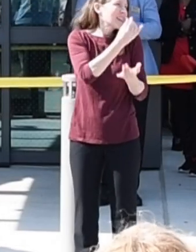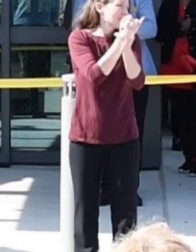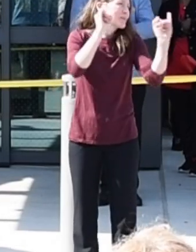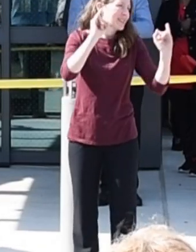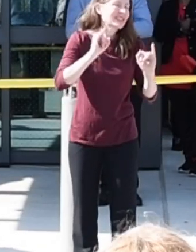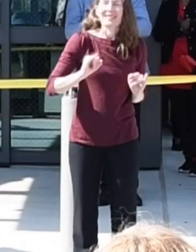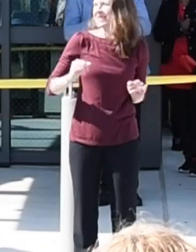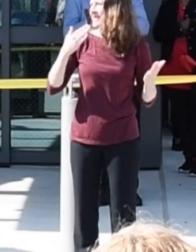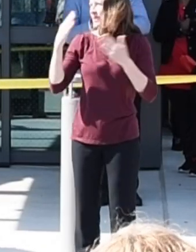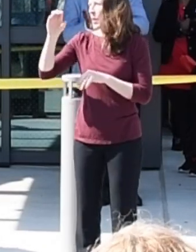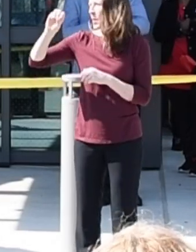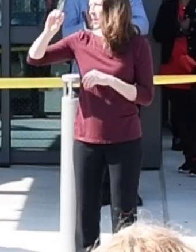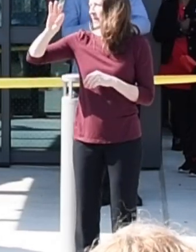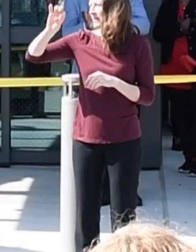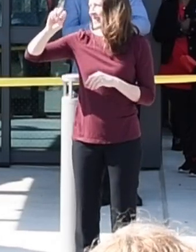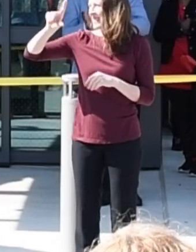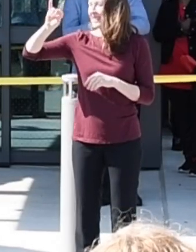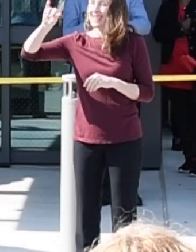Thank you, Ophelia.